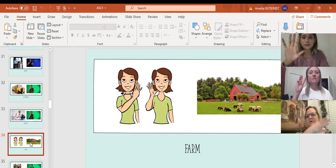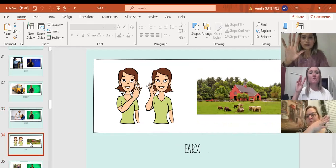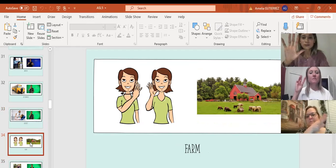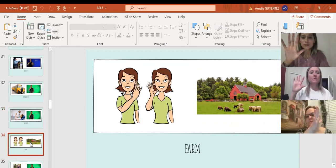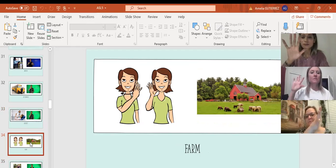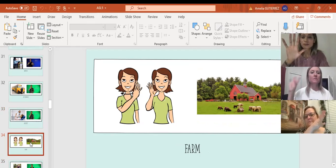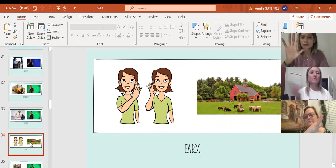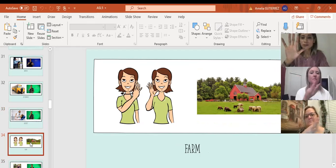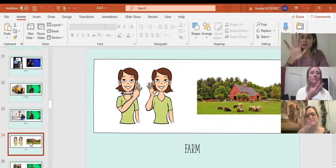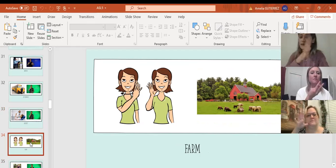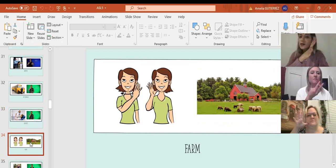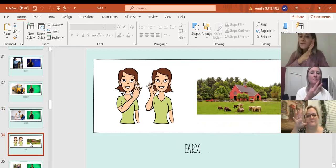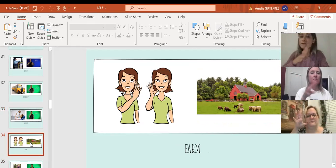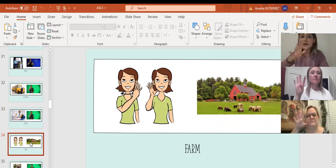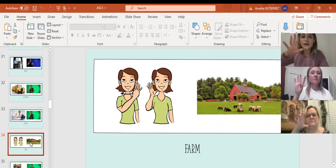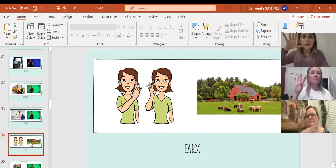Farm.